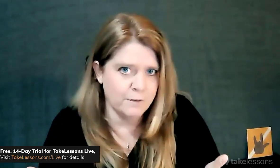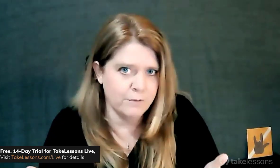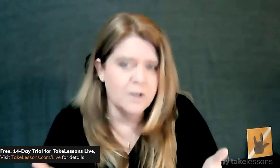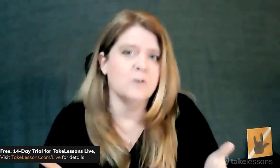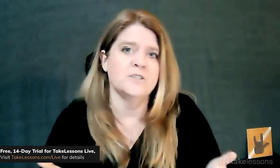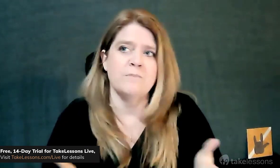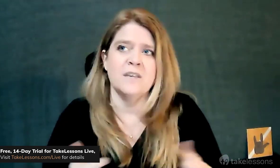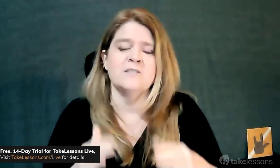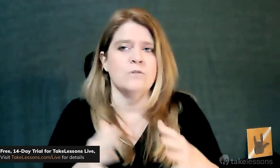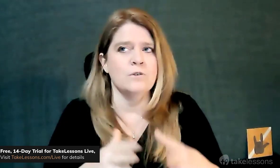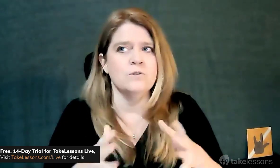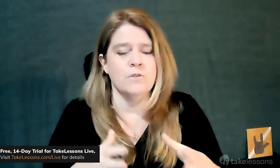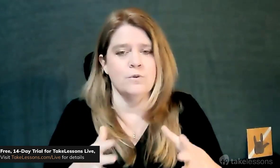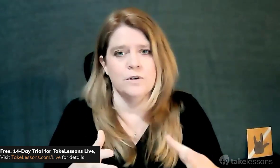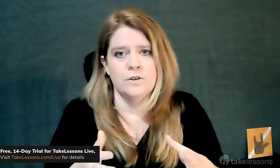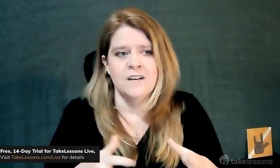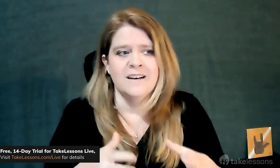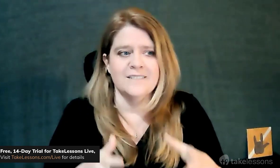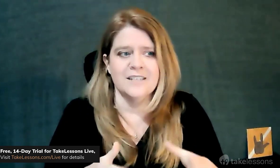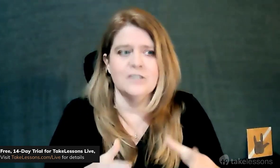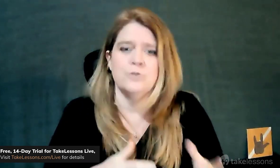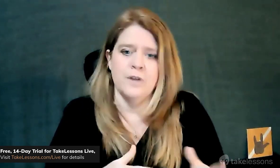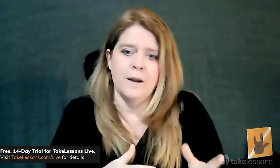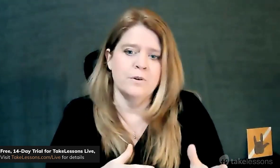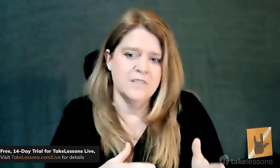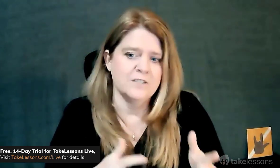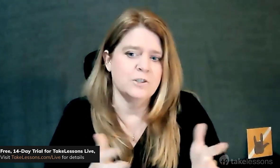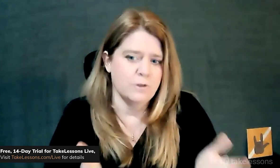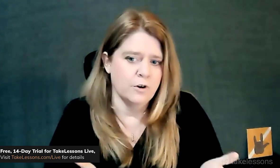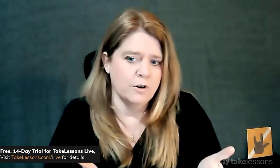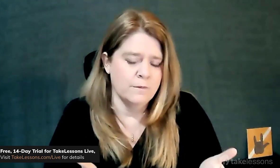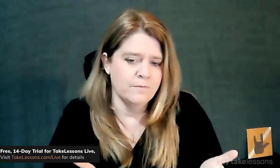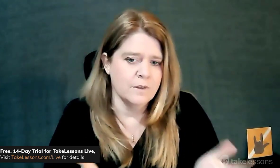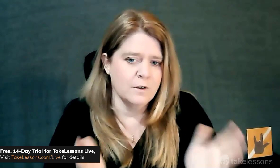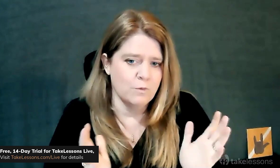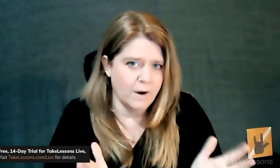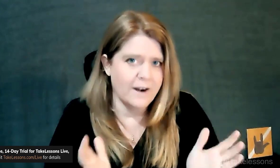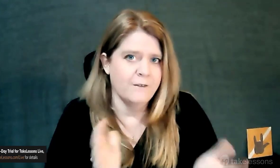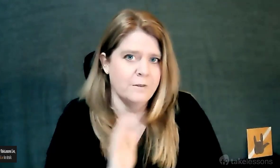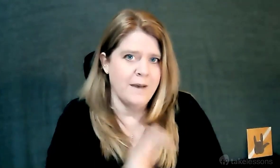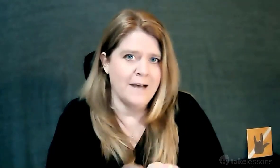or something? So those are the real essential numbers that you learn right off the bat.